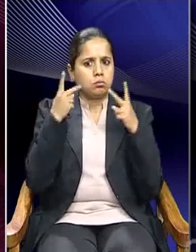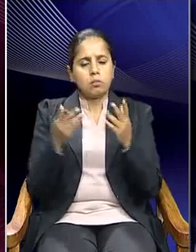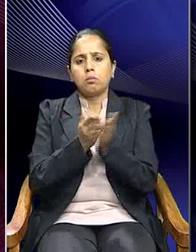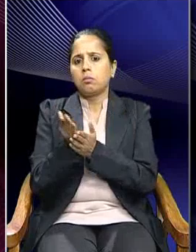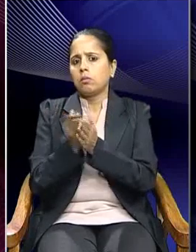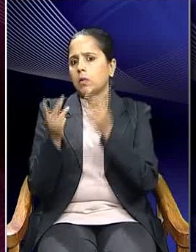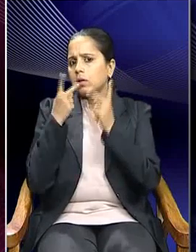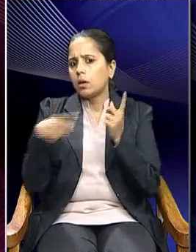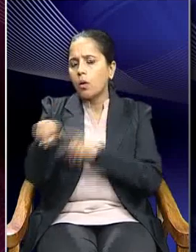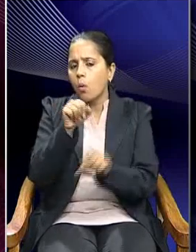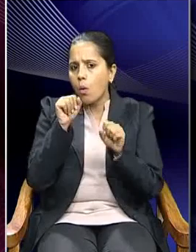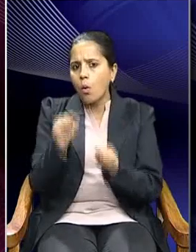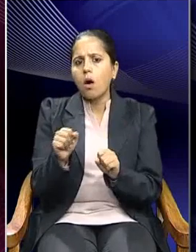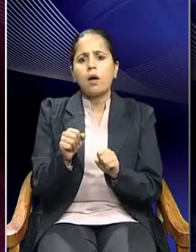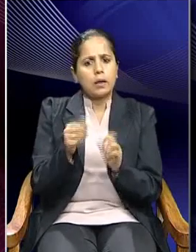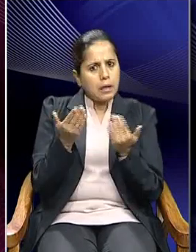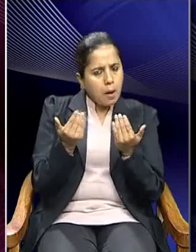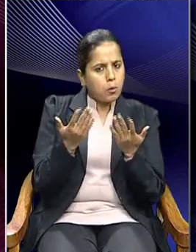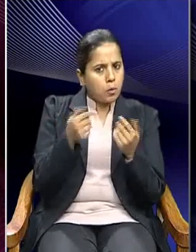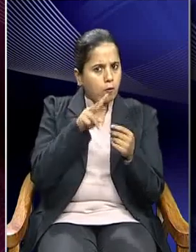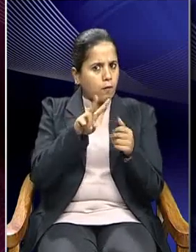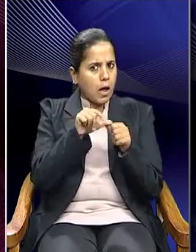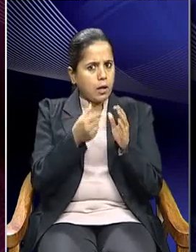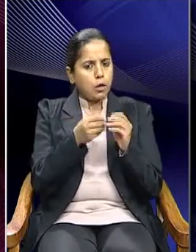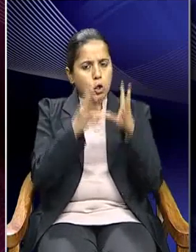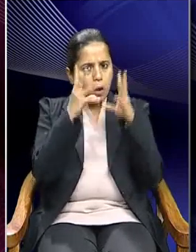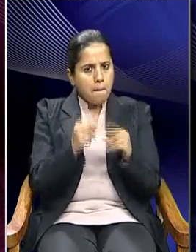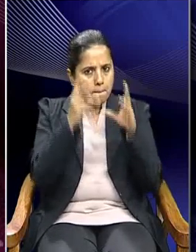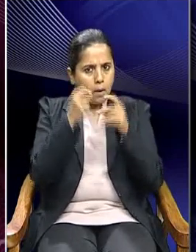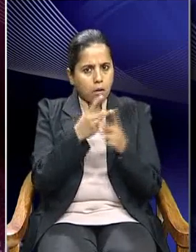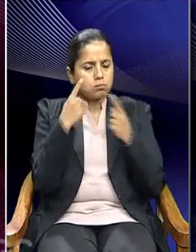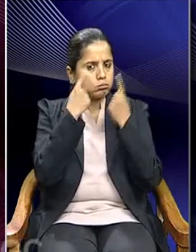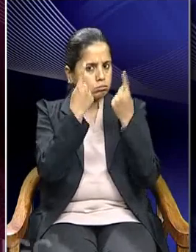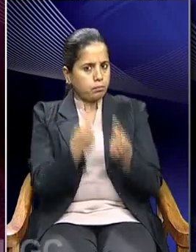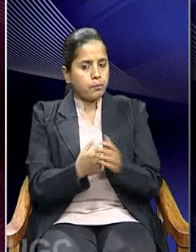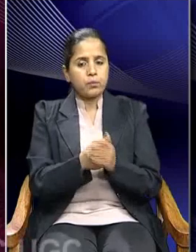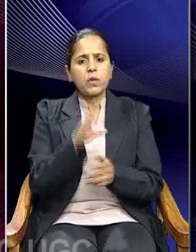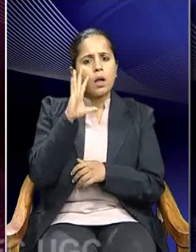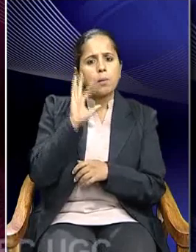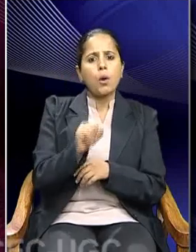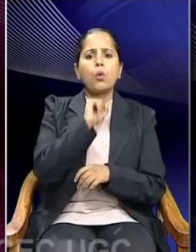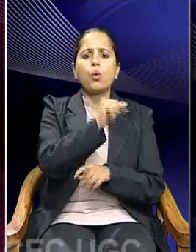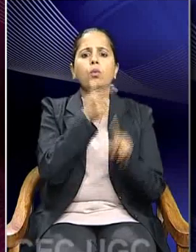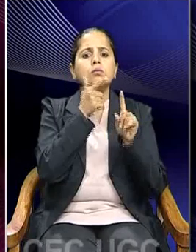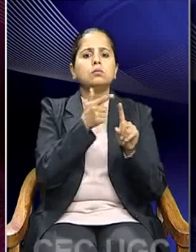which render it amenable to numerical analysis. The important feature of